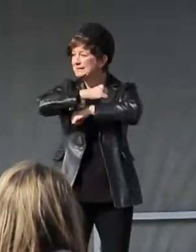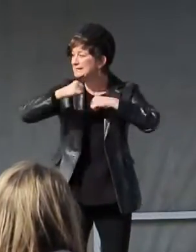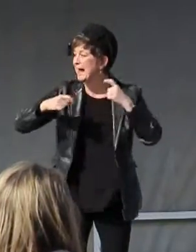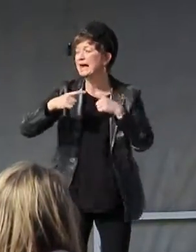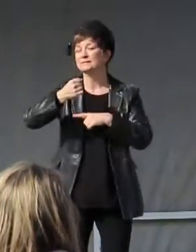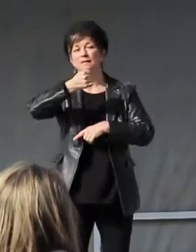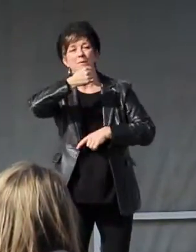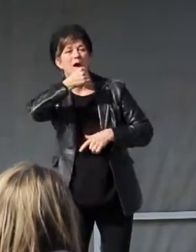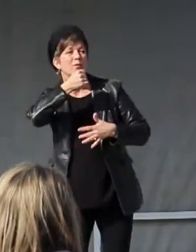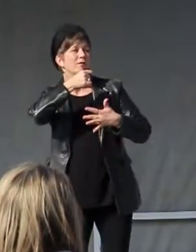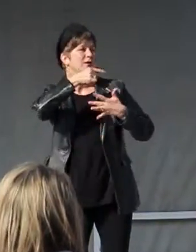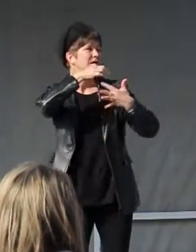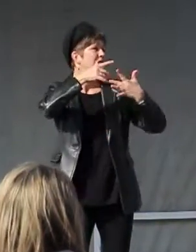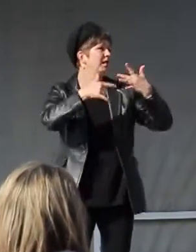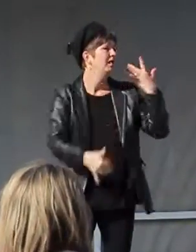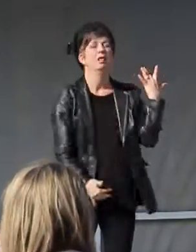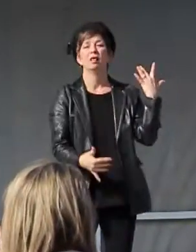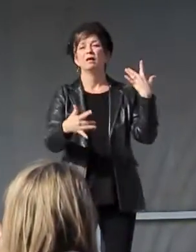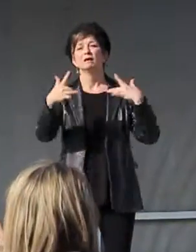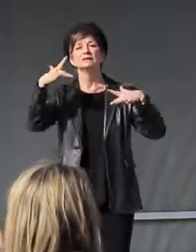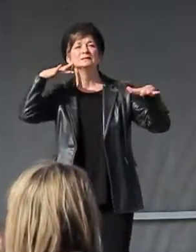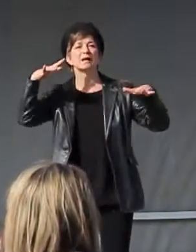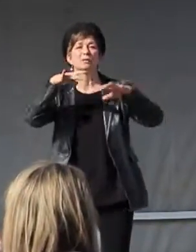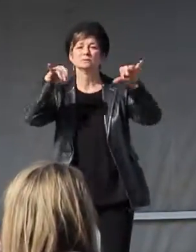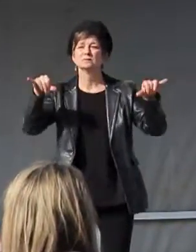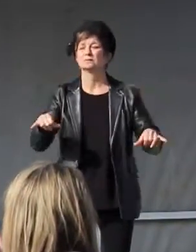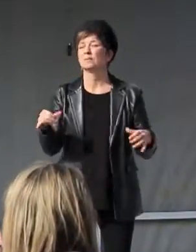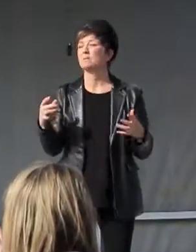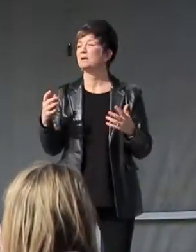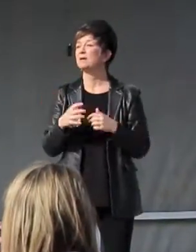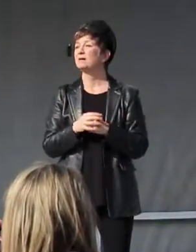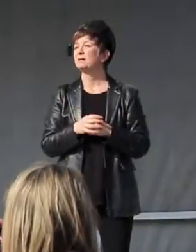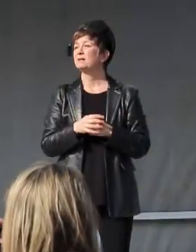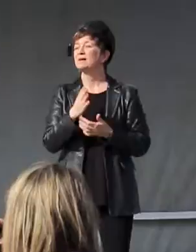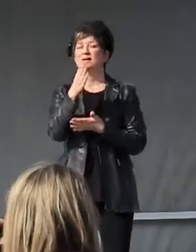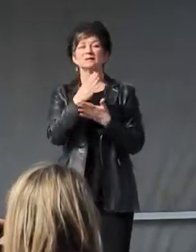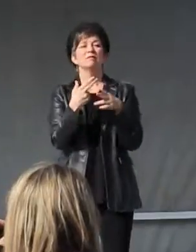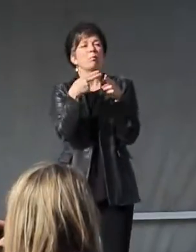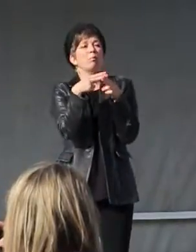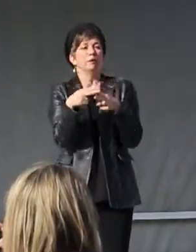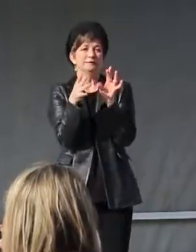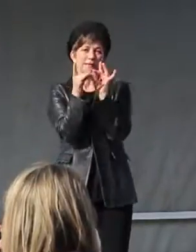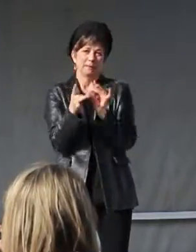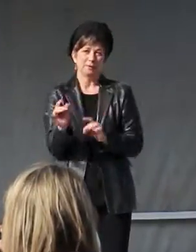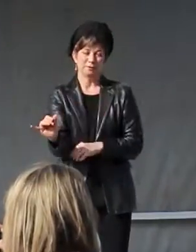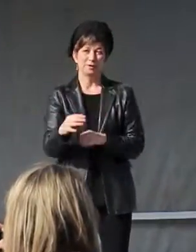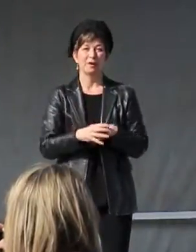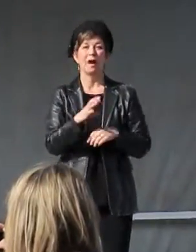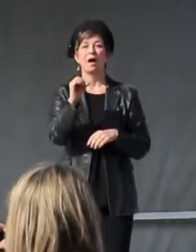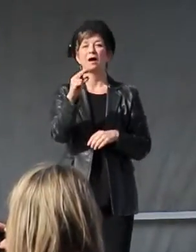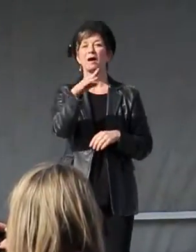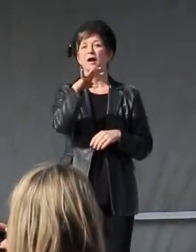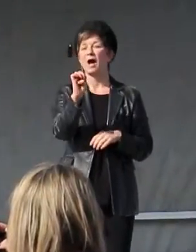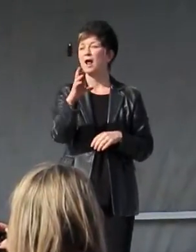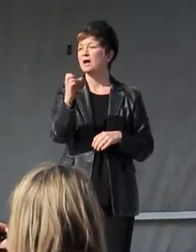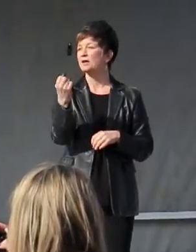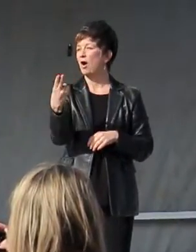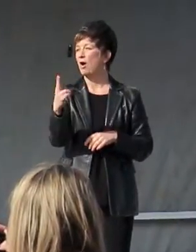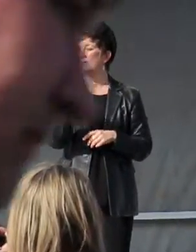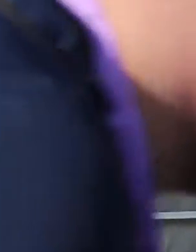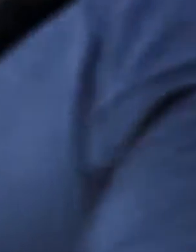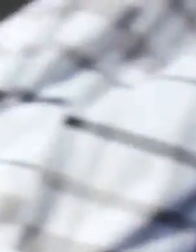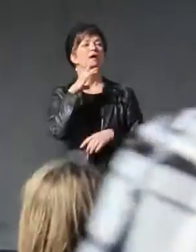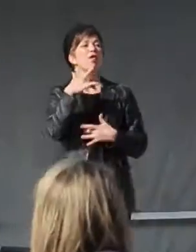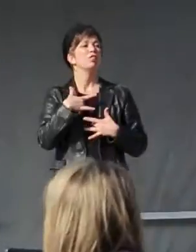the microphone and the sound system. So a couple of them have written brief statements. Connie Cohn. Connie is